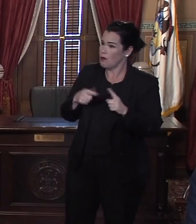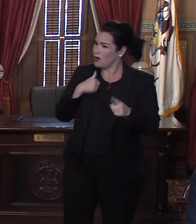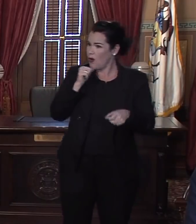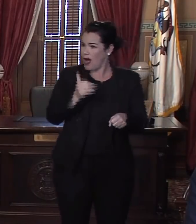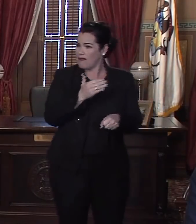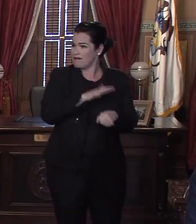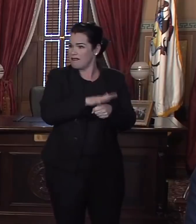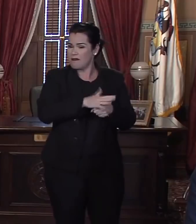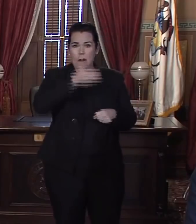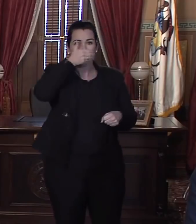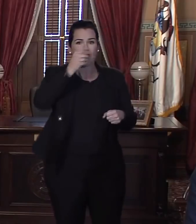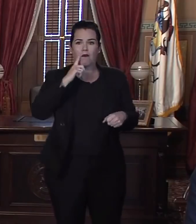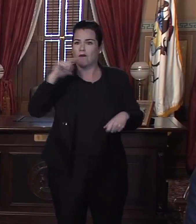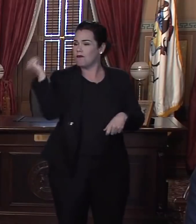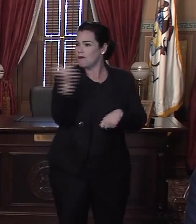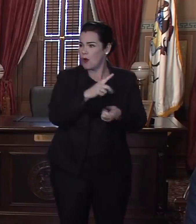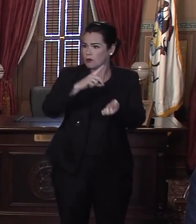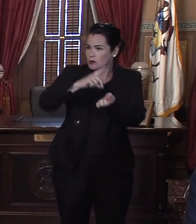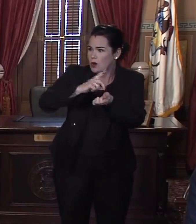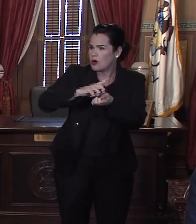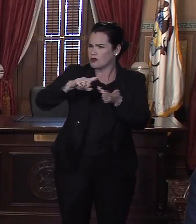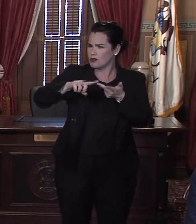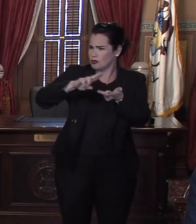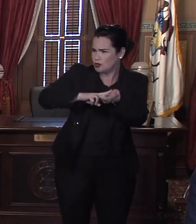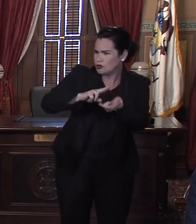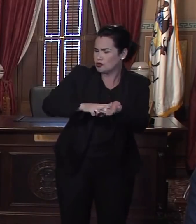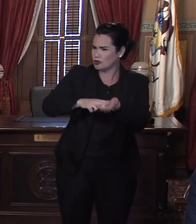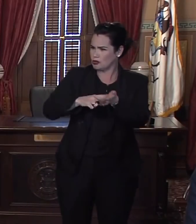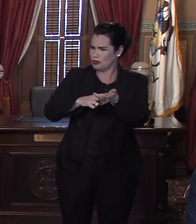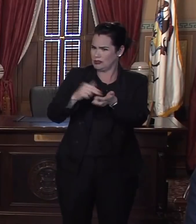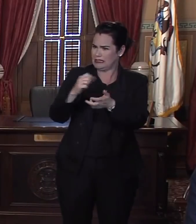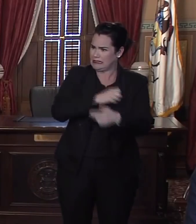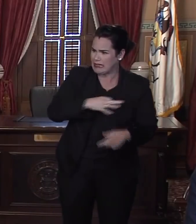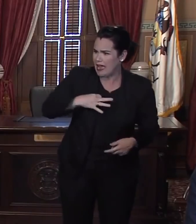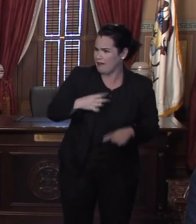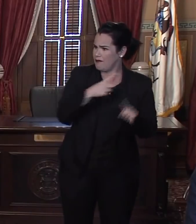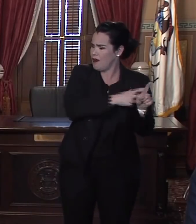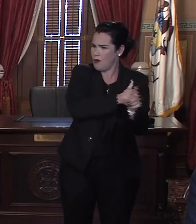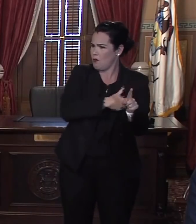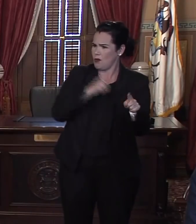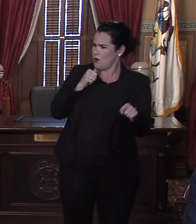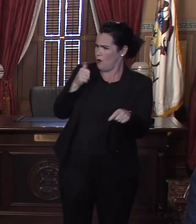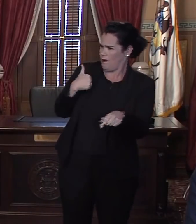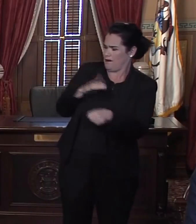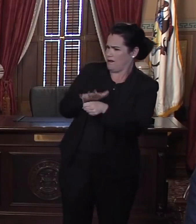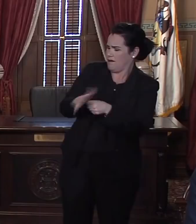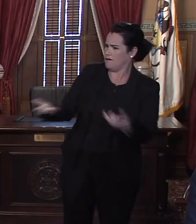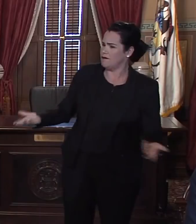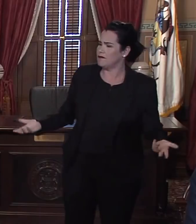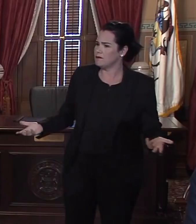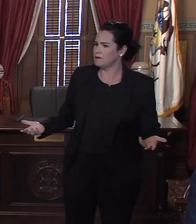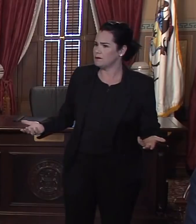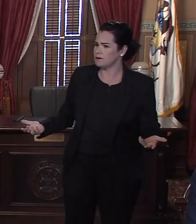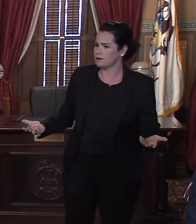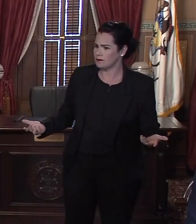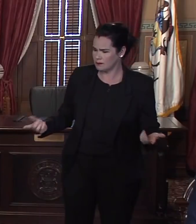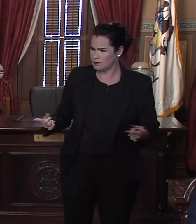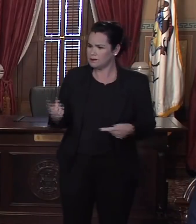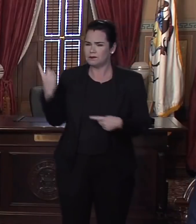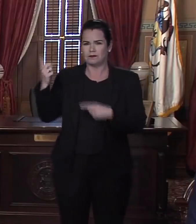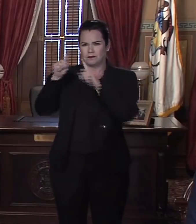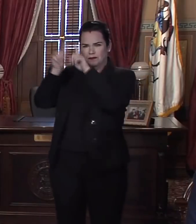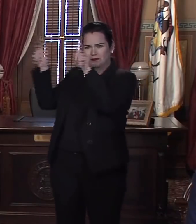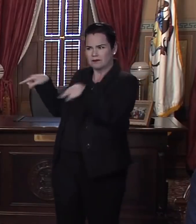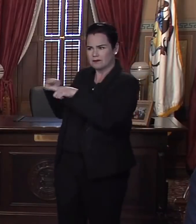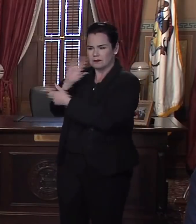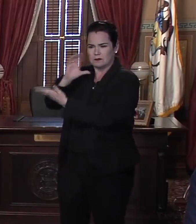enough PPE for all of our, frontline healthcare professionals. And we have COVID-19. There was one map. It was a little hard to